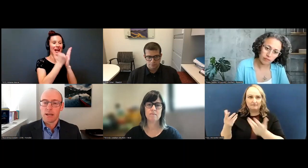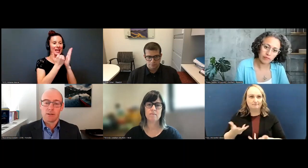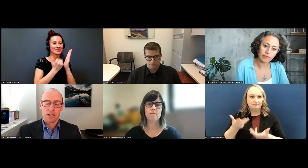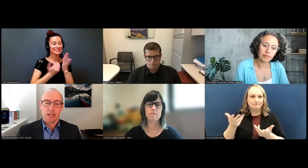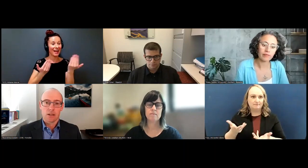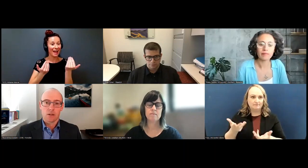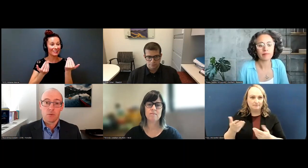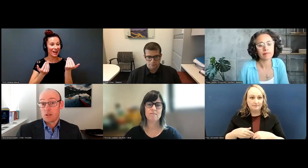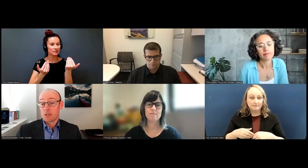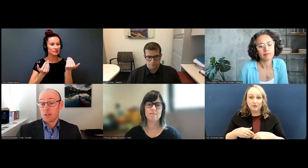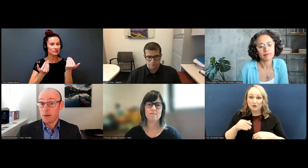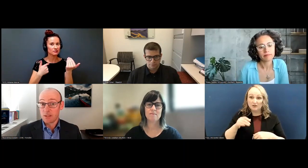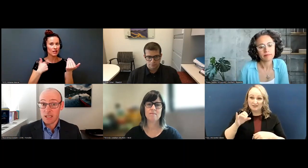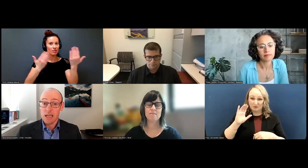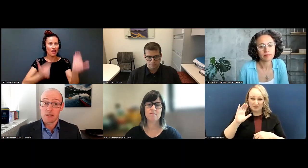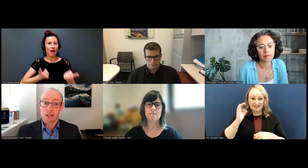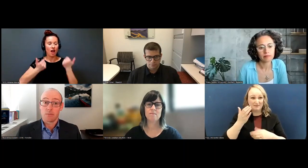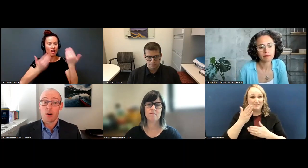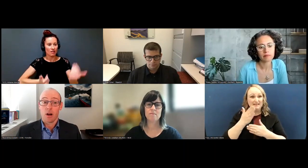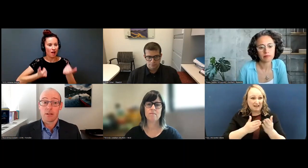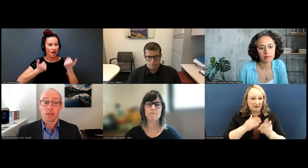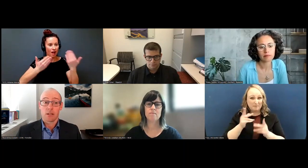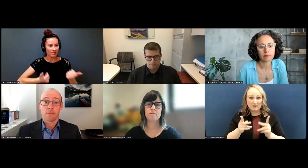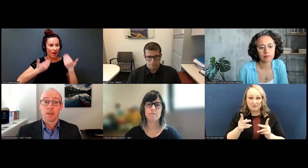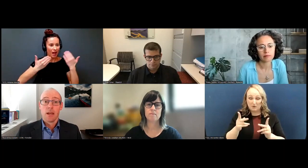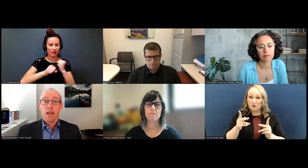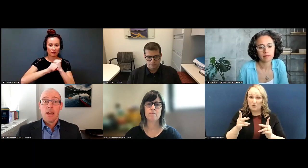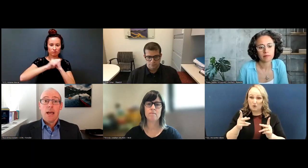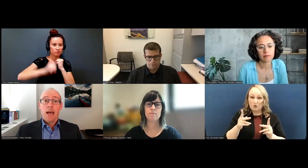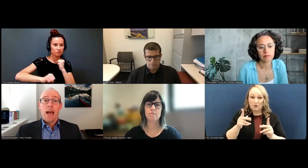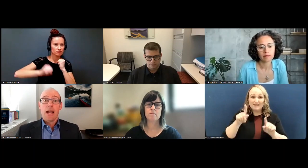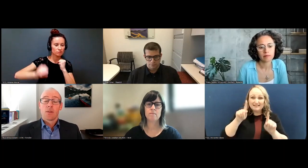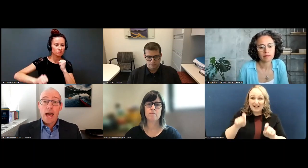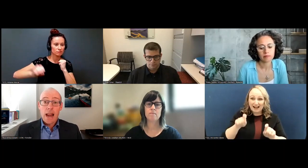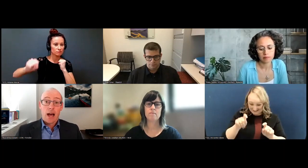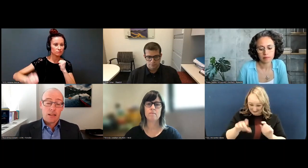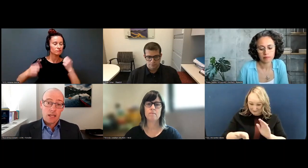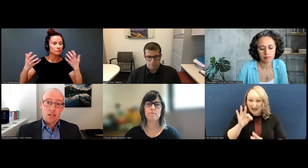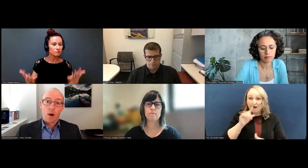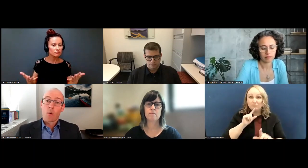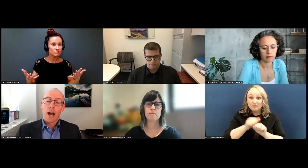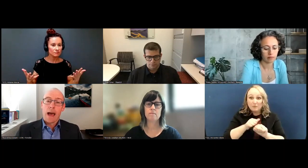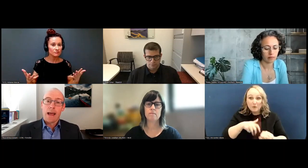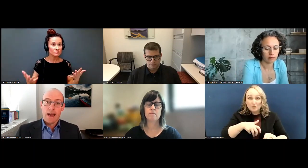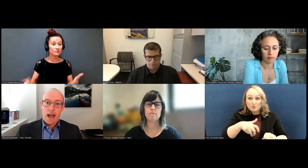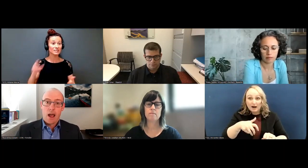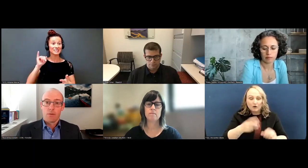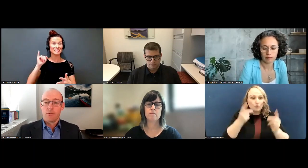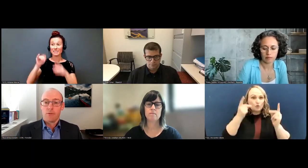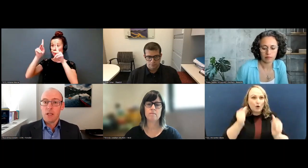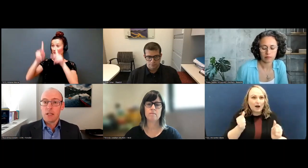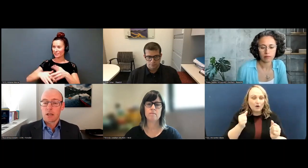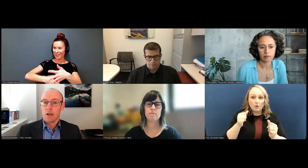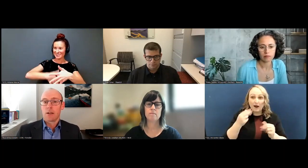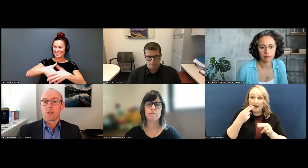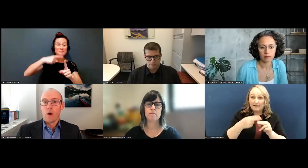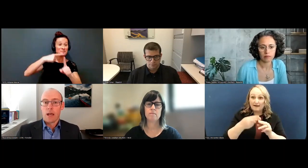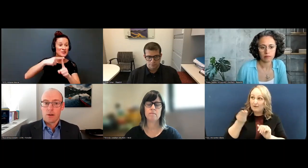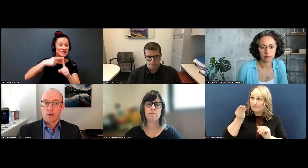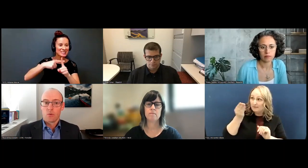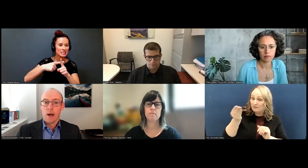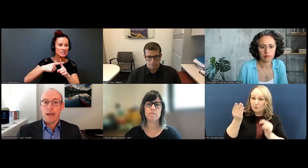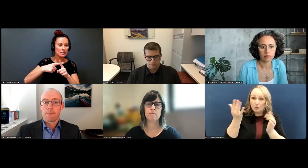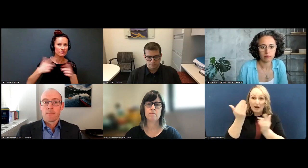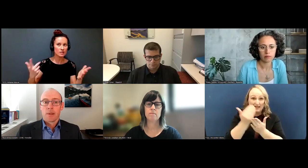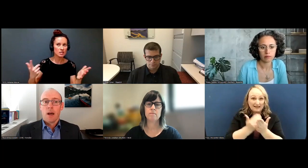positive pregnancy test, which is sometimes the case in some provinces. And so that, I think, is where we're at now. The feed declines are